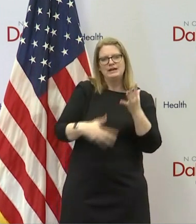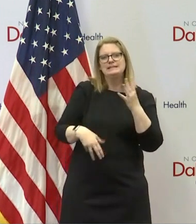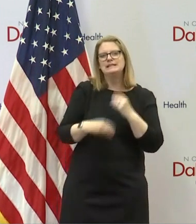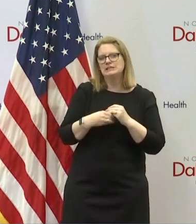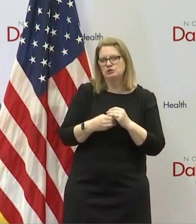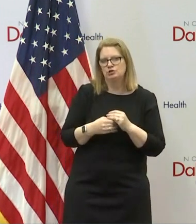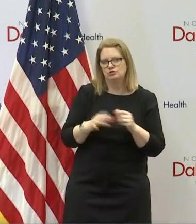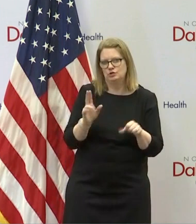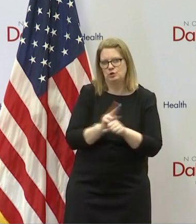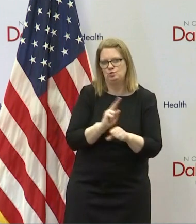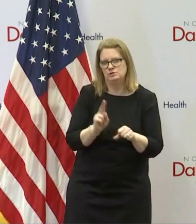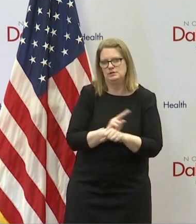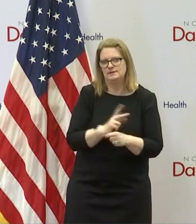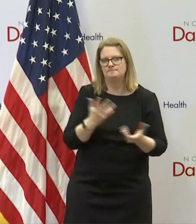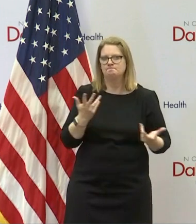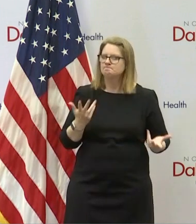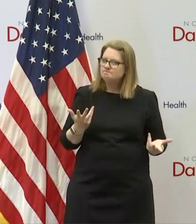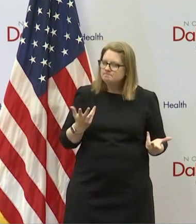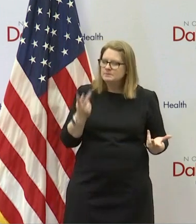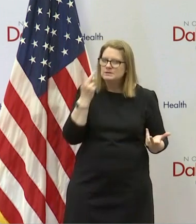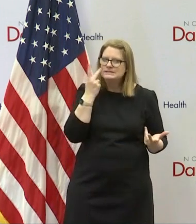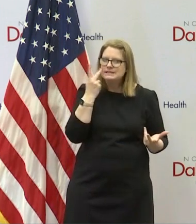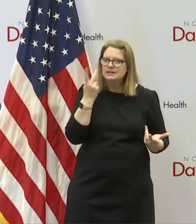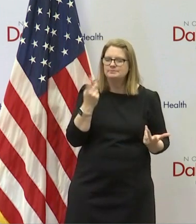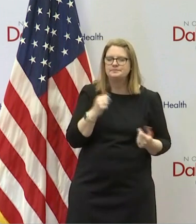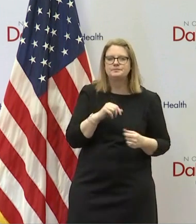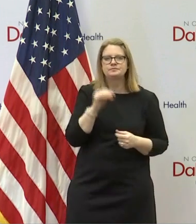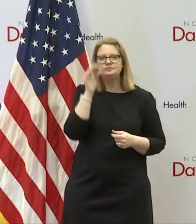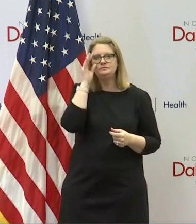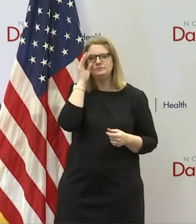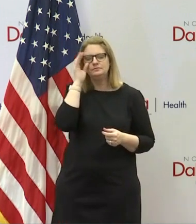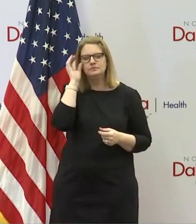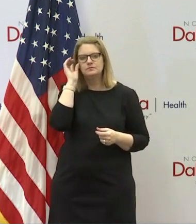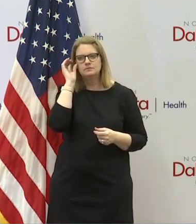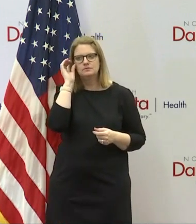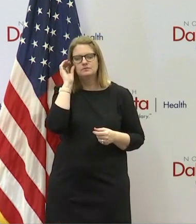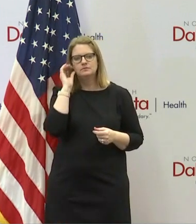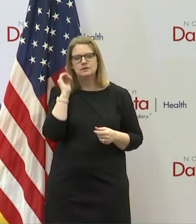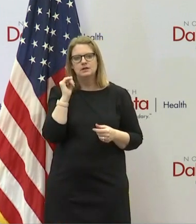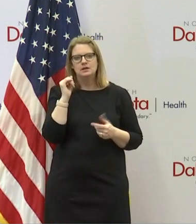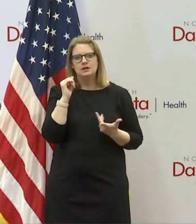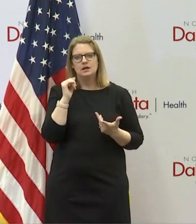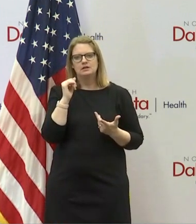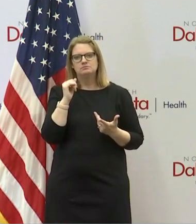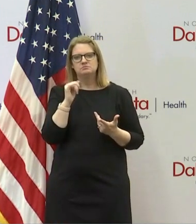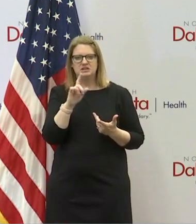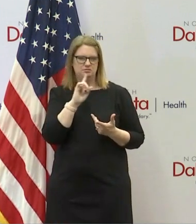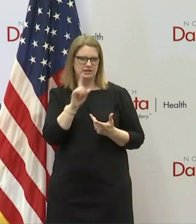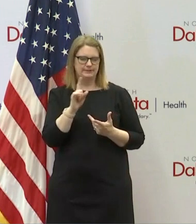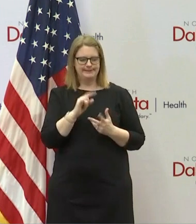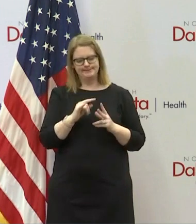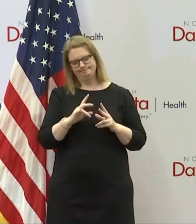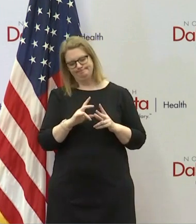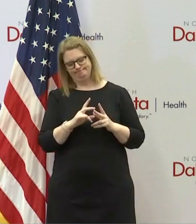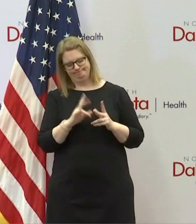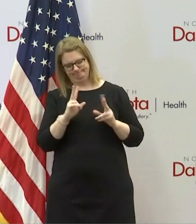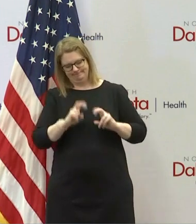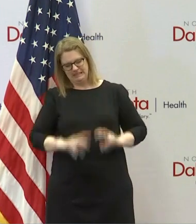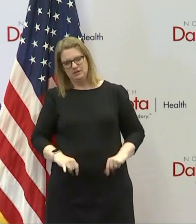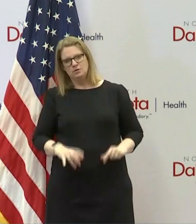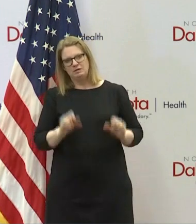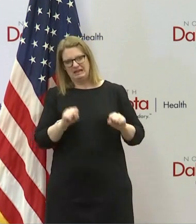uses that could be done in schools this summer as well, and we'll take that, and of course we can keep modifying